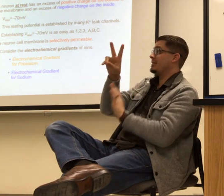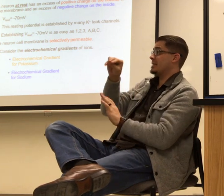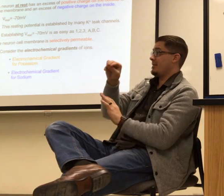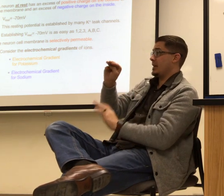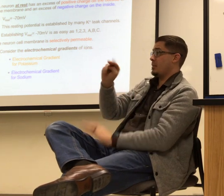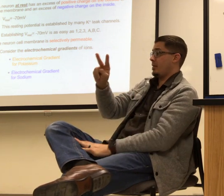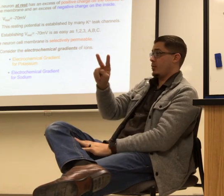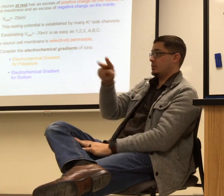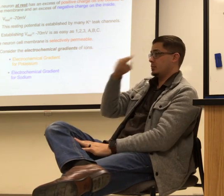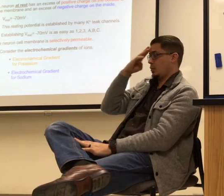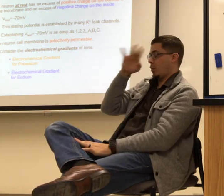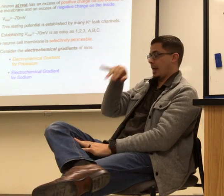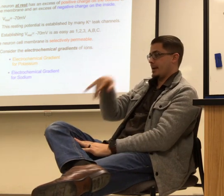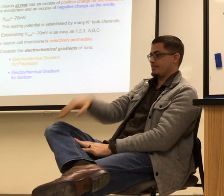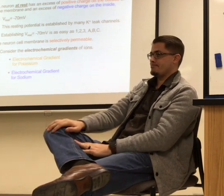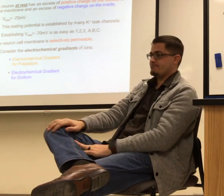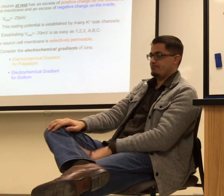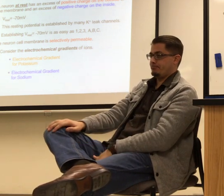millivolts.